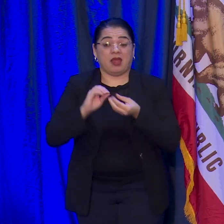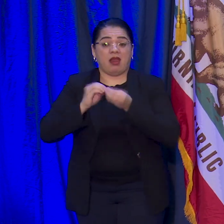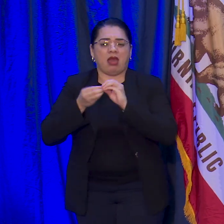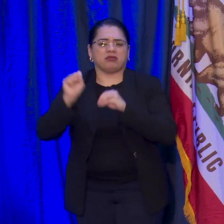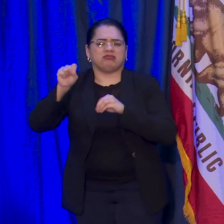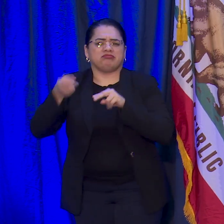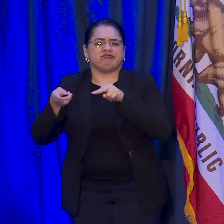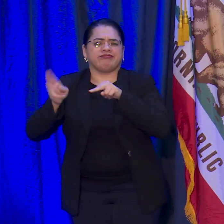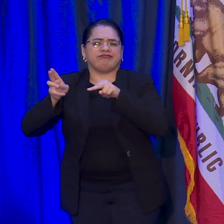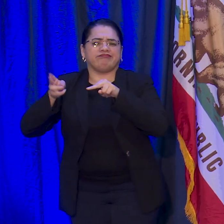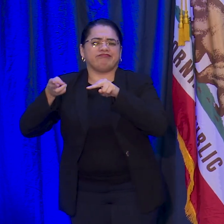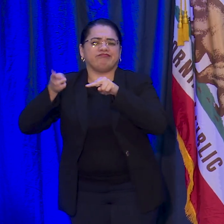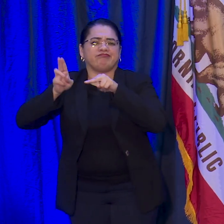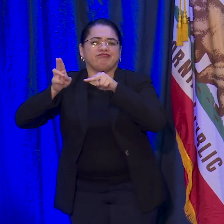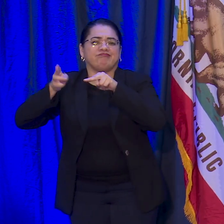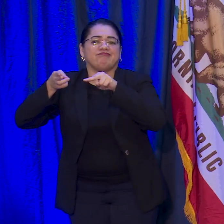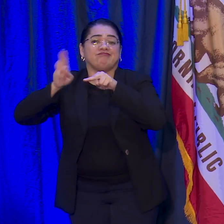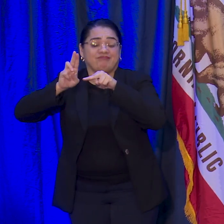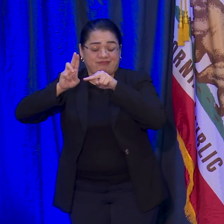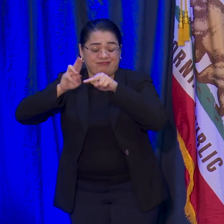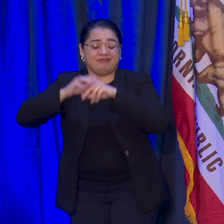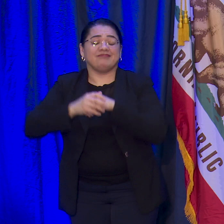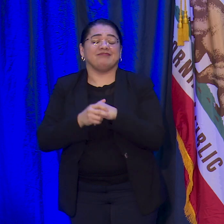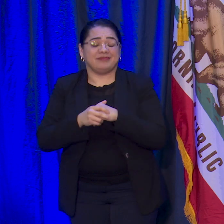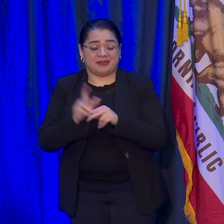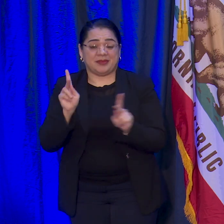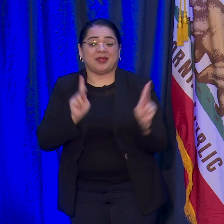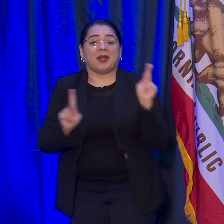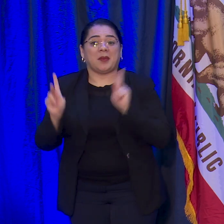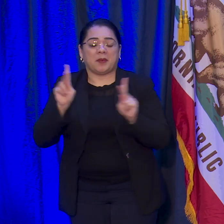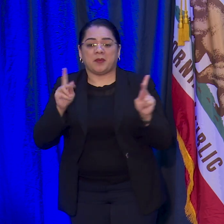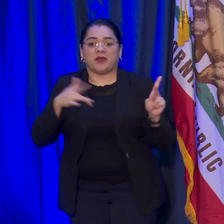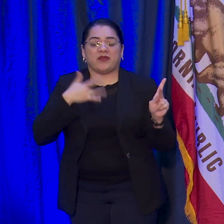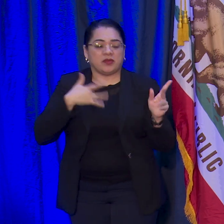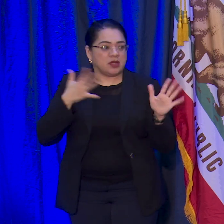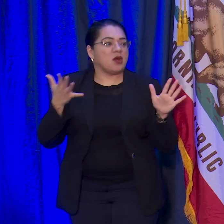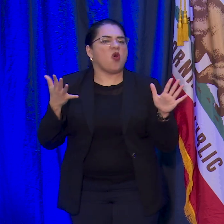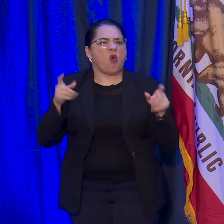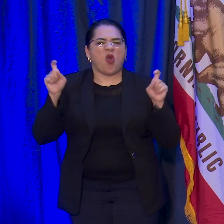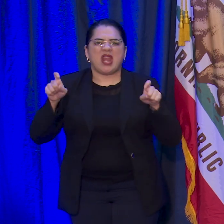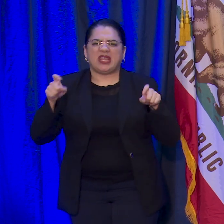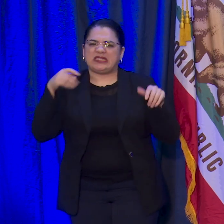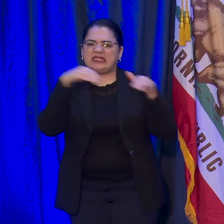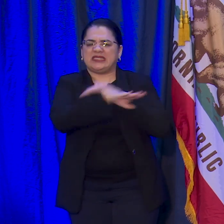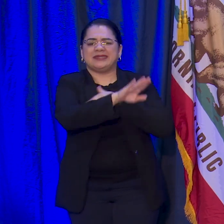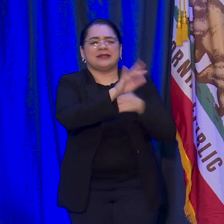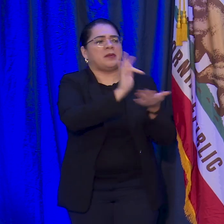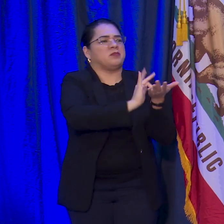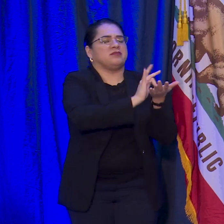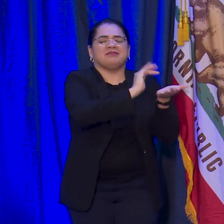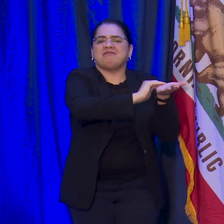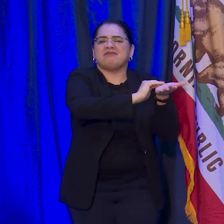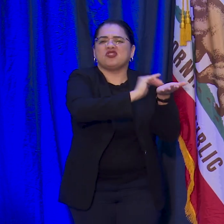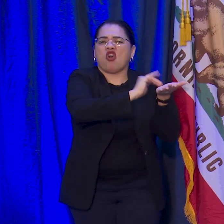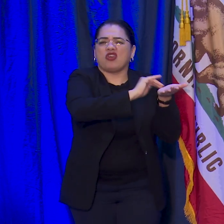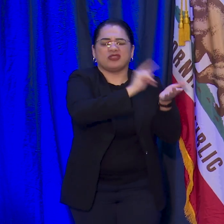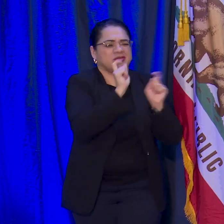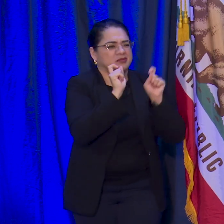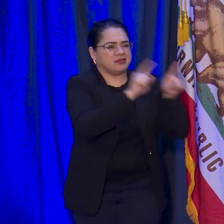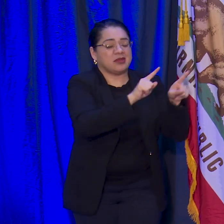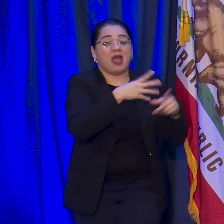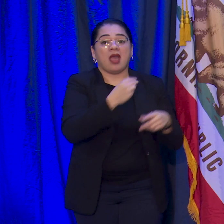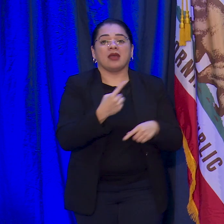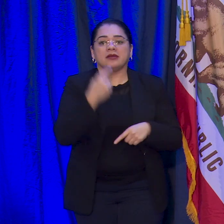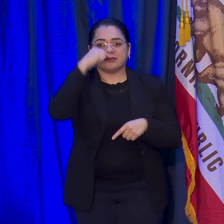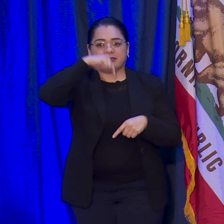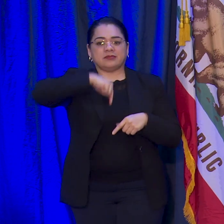cases, and we are seeing an increase of people who need medical attention and who need respirator machines, not